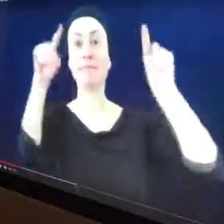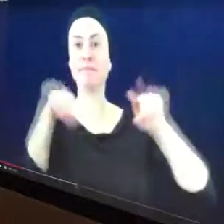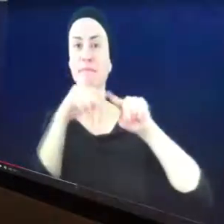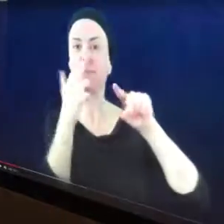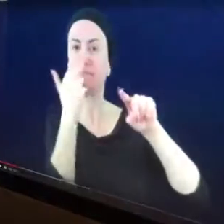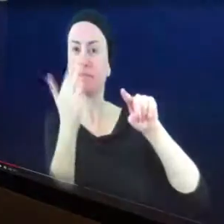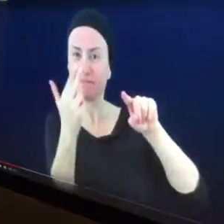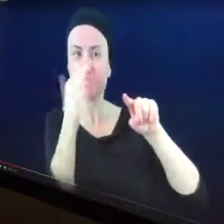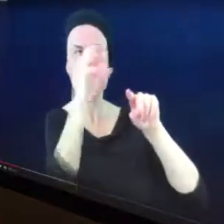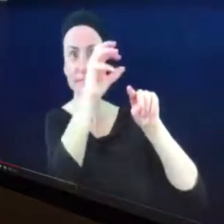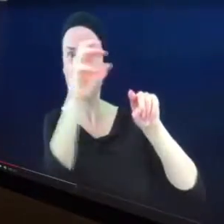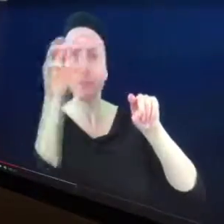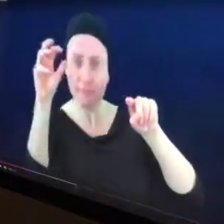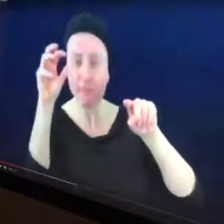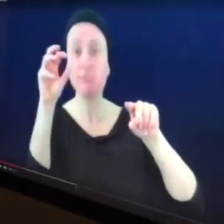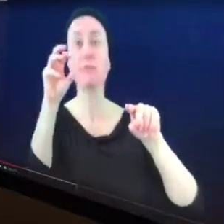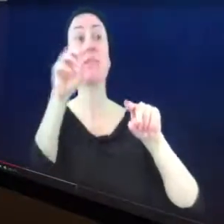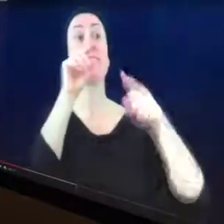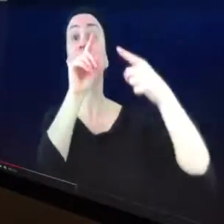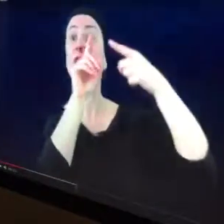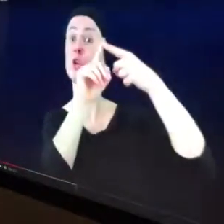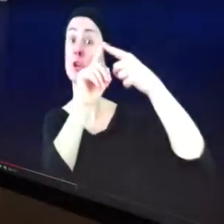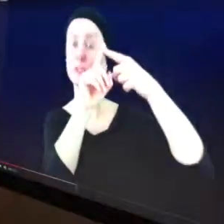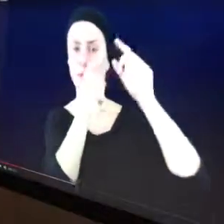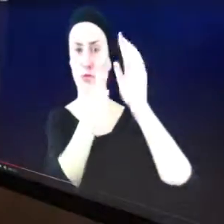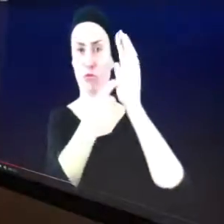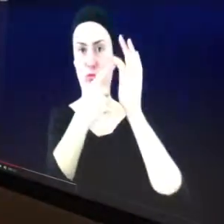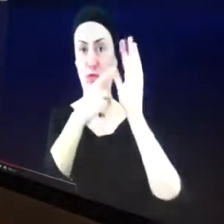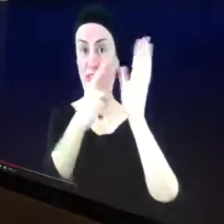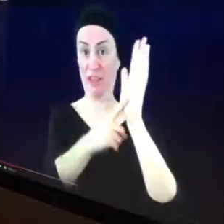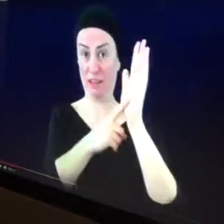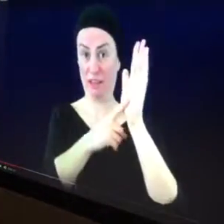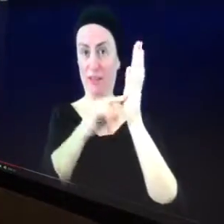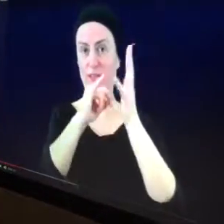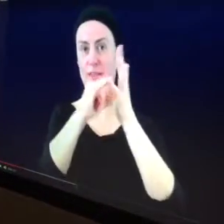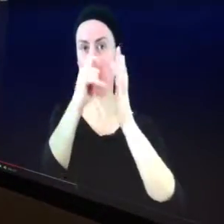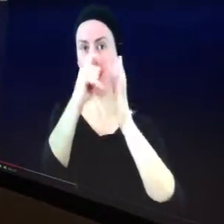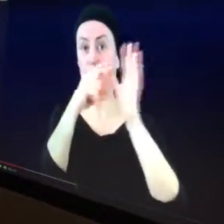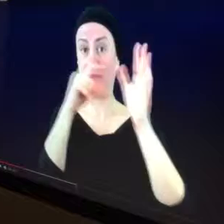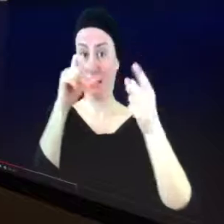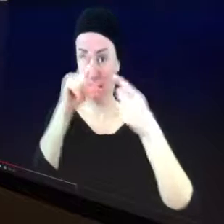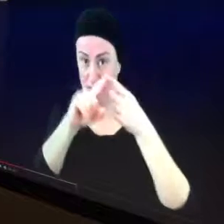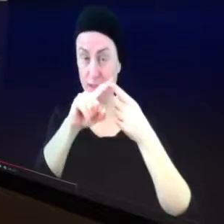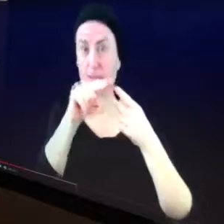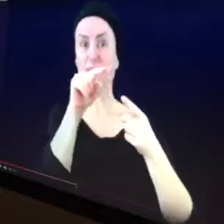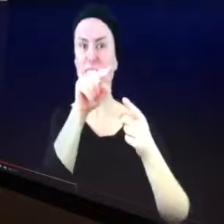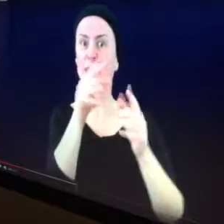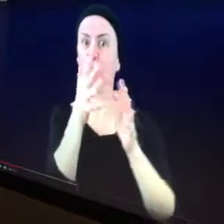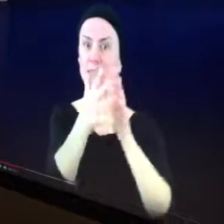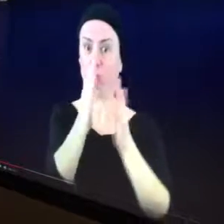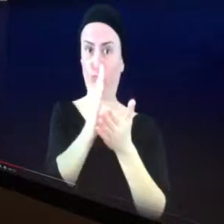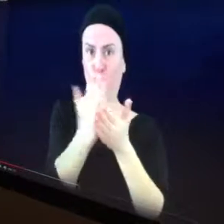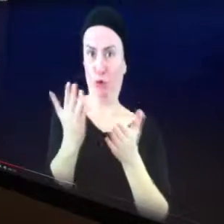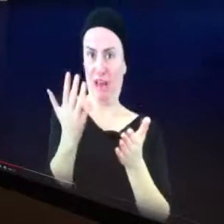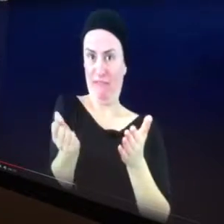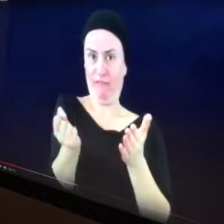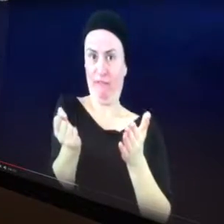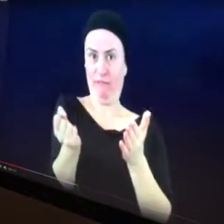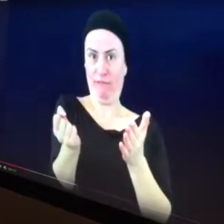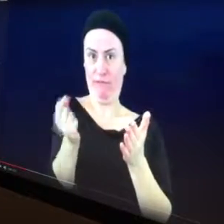As you can see from the diagram, there are a variety of categories. The first one is referred to as real space, and this means that the